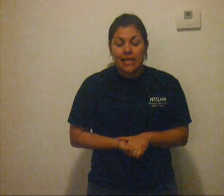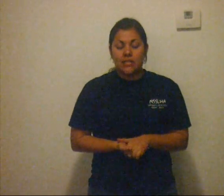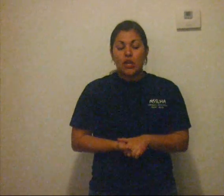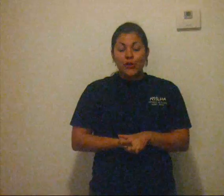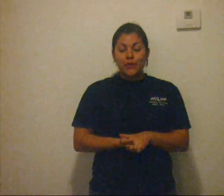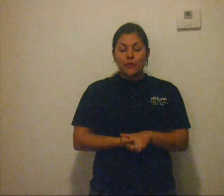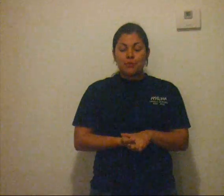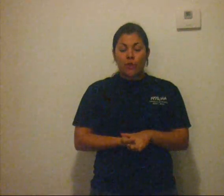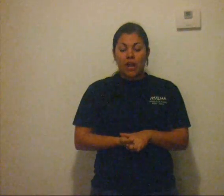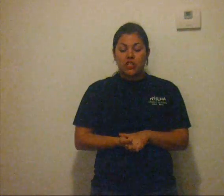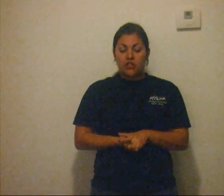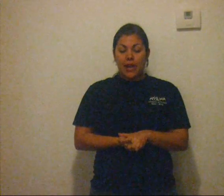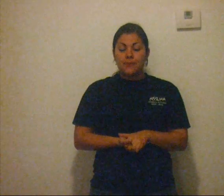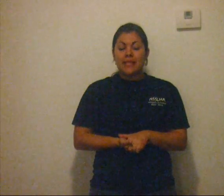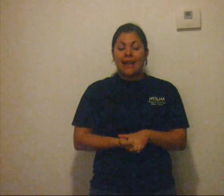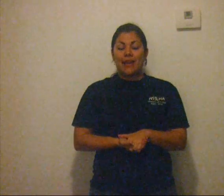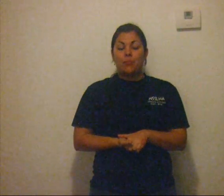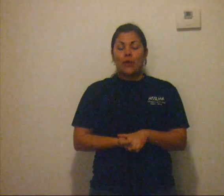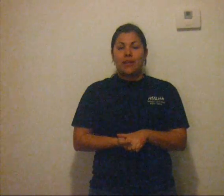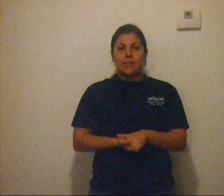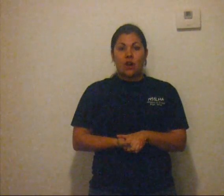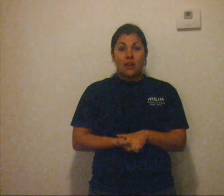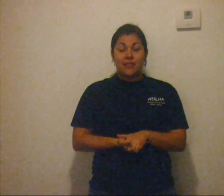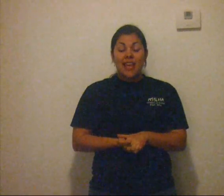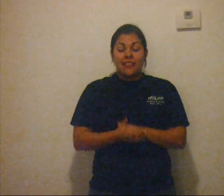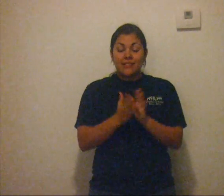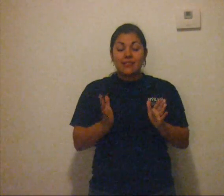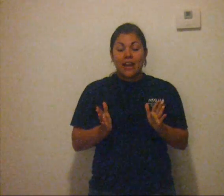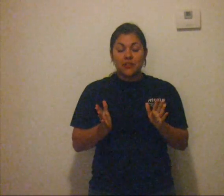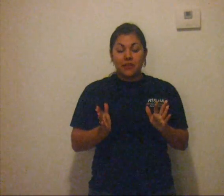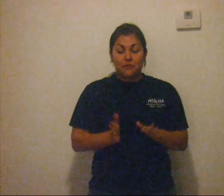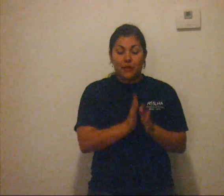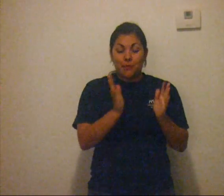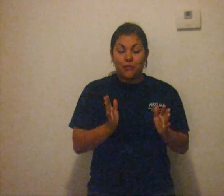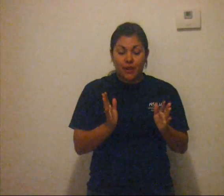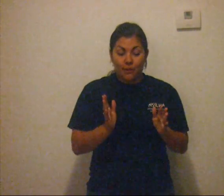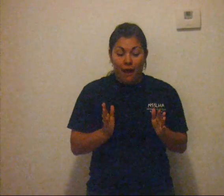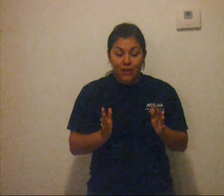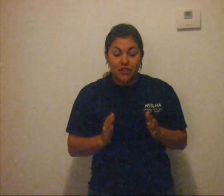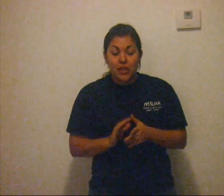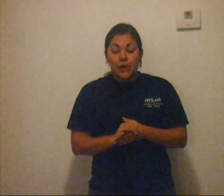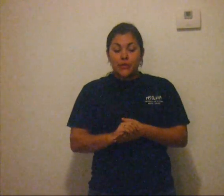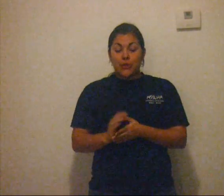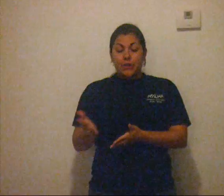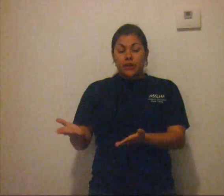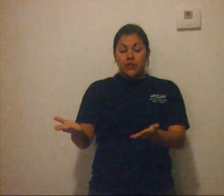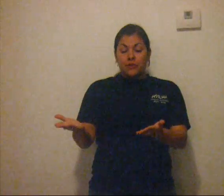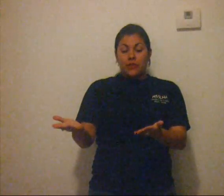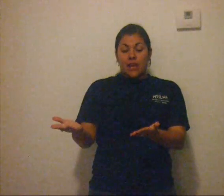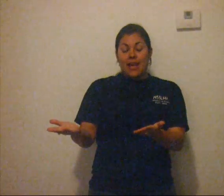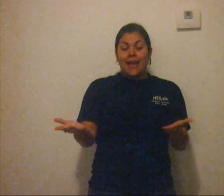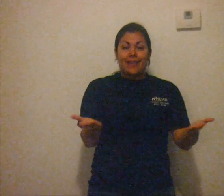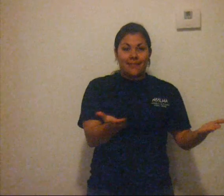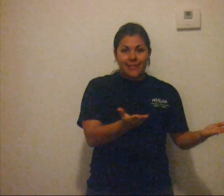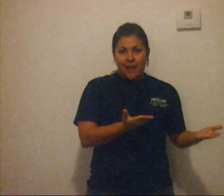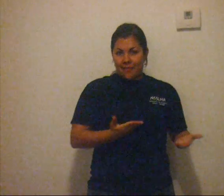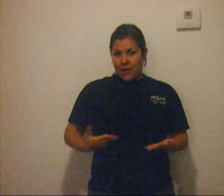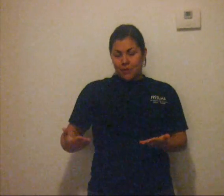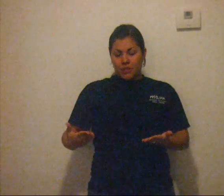is "whose broad stripes and bright stars." This is actually really pretty to watch. So you're going to do the "it" sign that we're